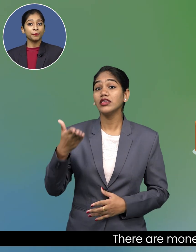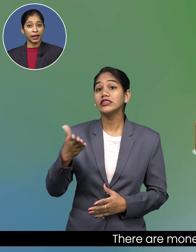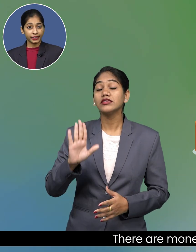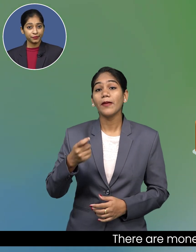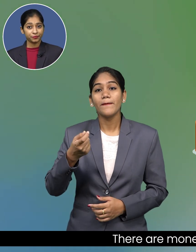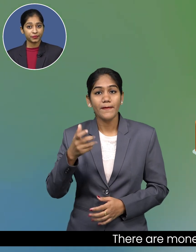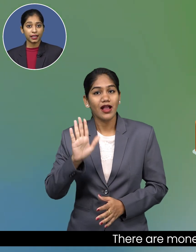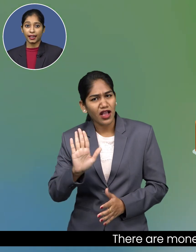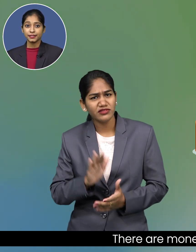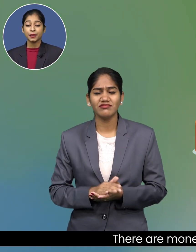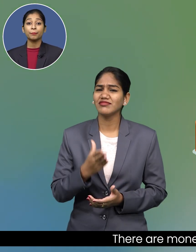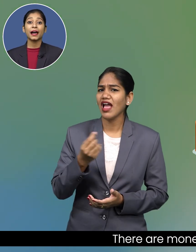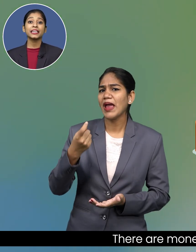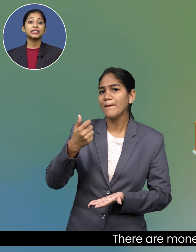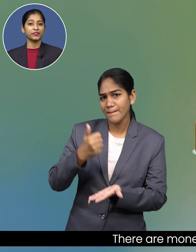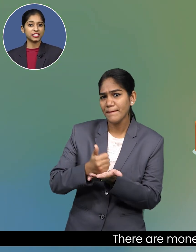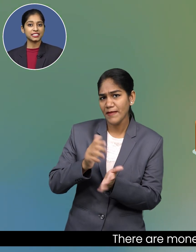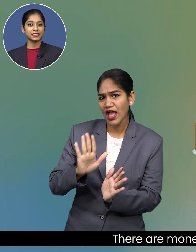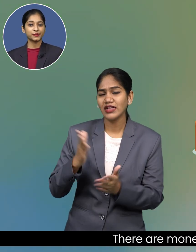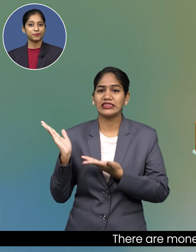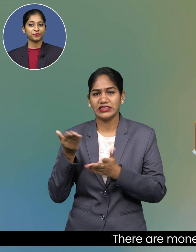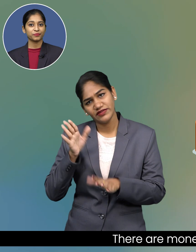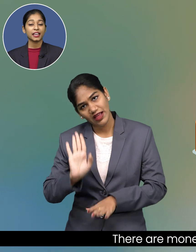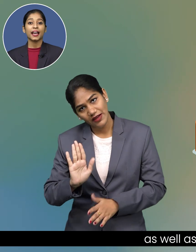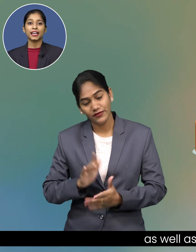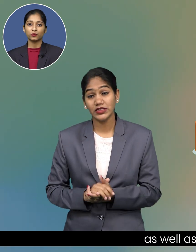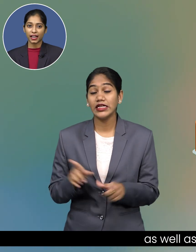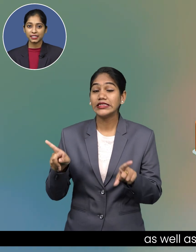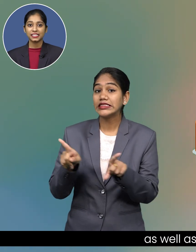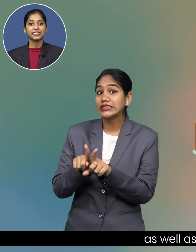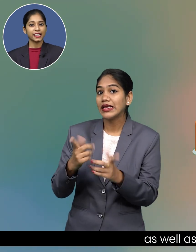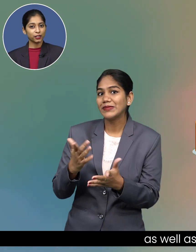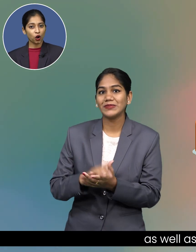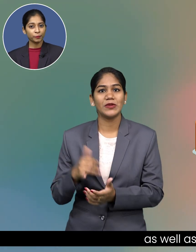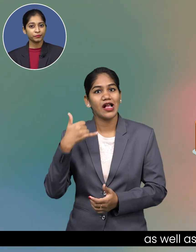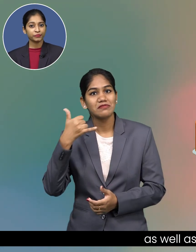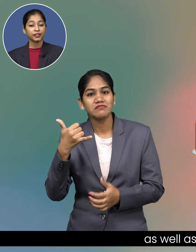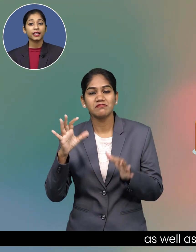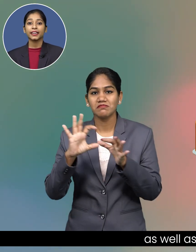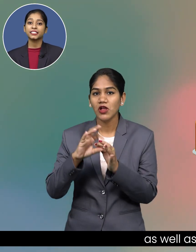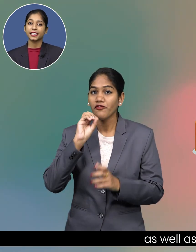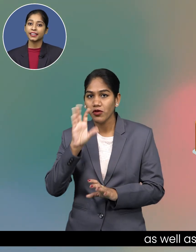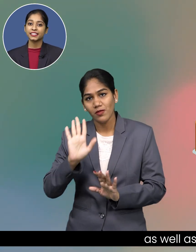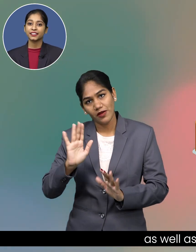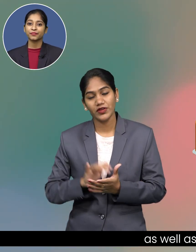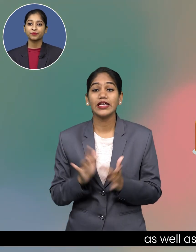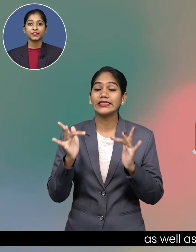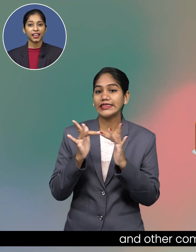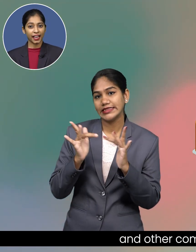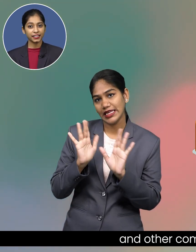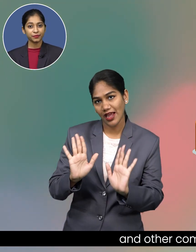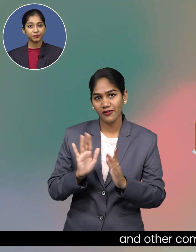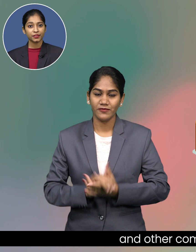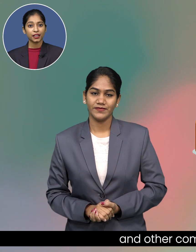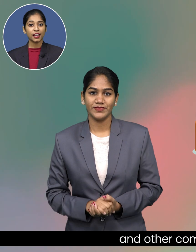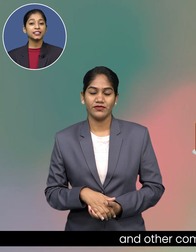There are money and banking services, as well as telecom, internet,